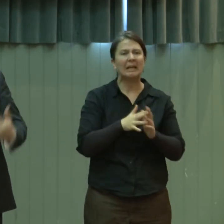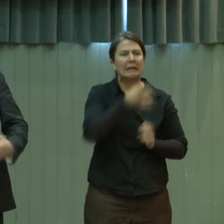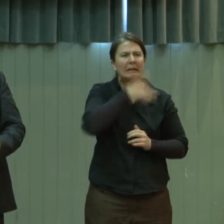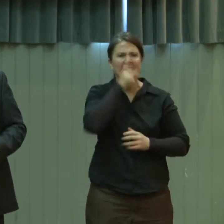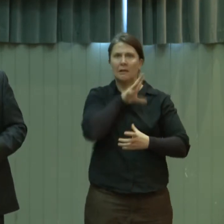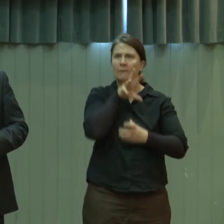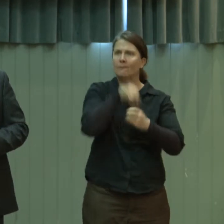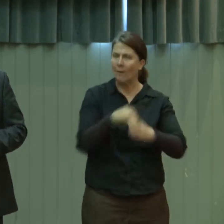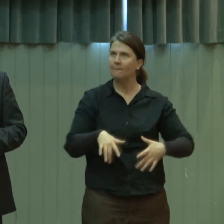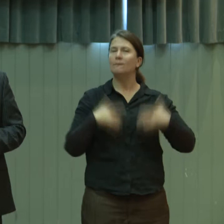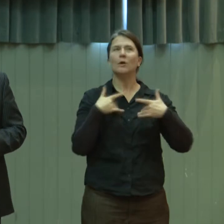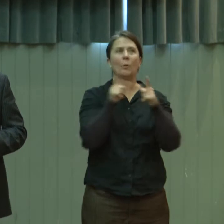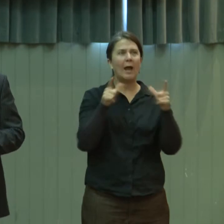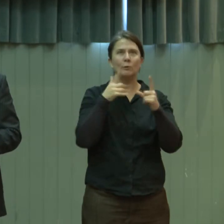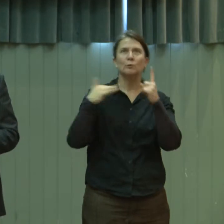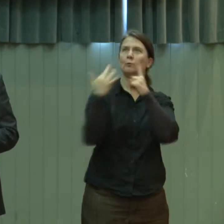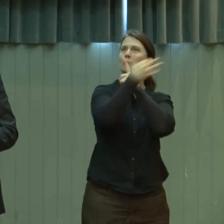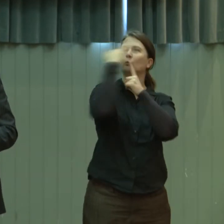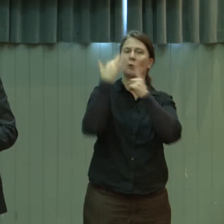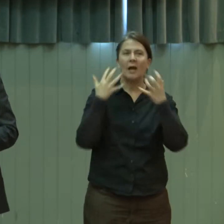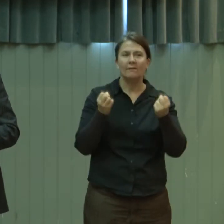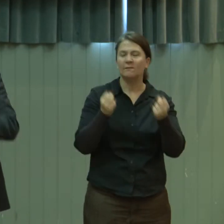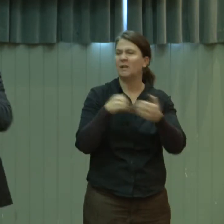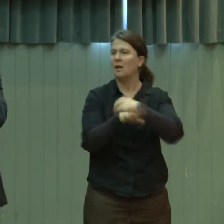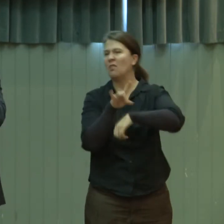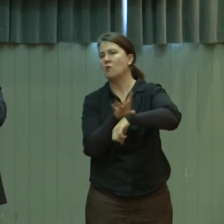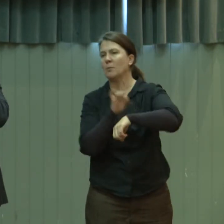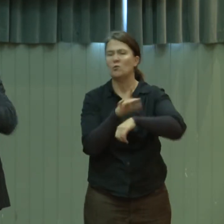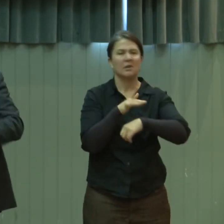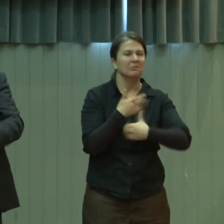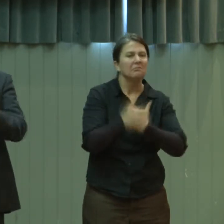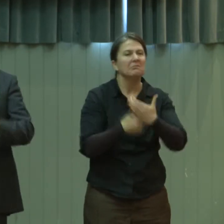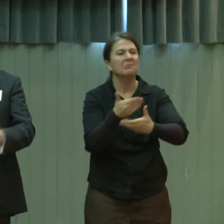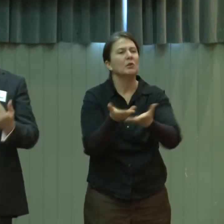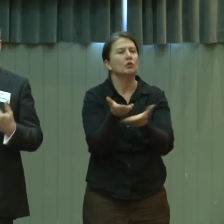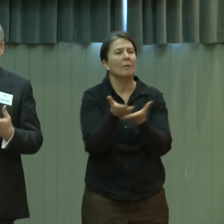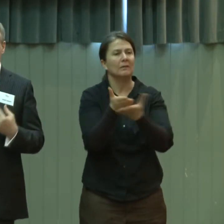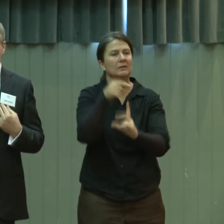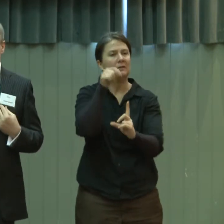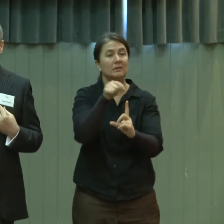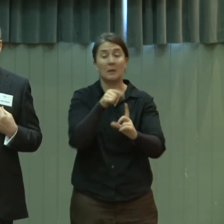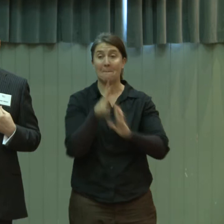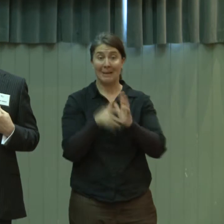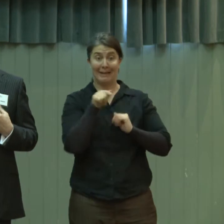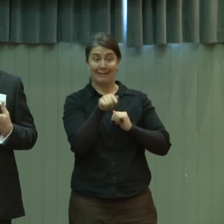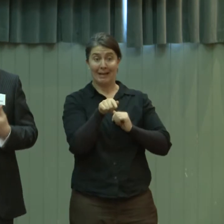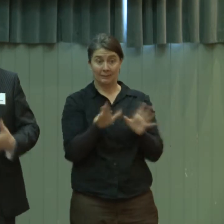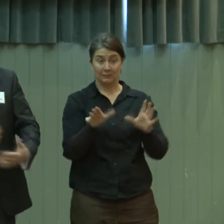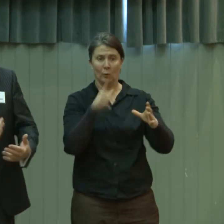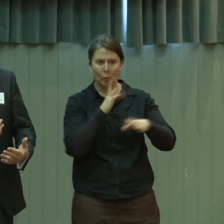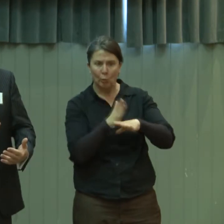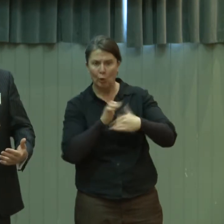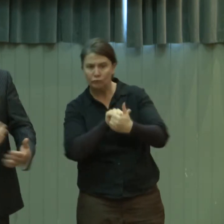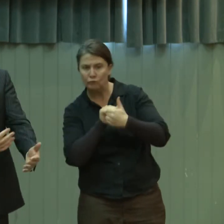and linguistically immersed in a therapeutic service. And they will work with us, so if